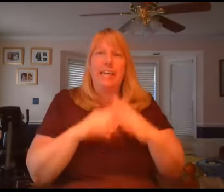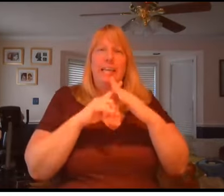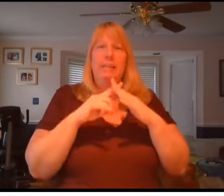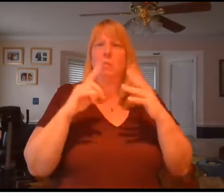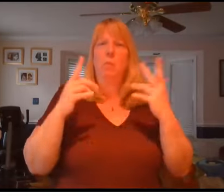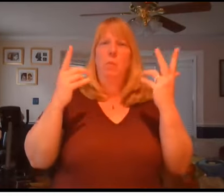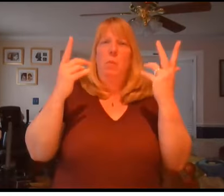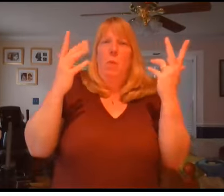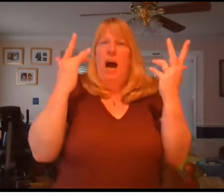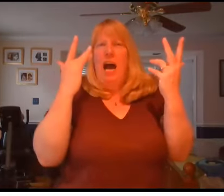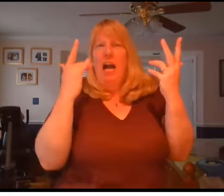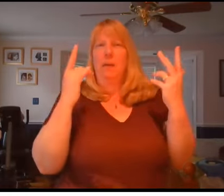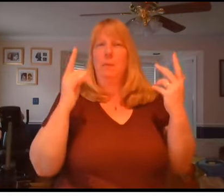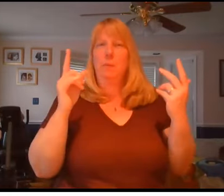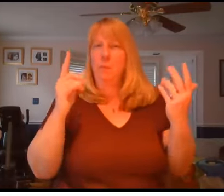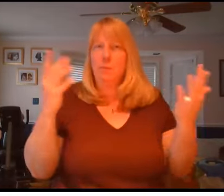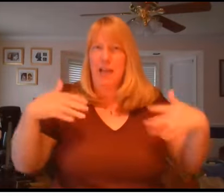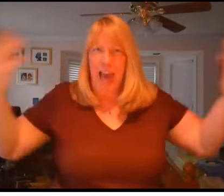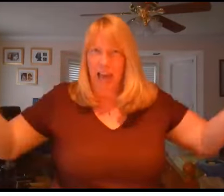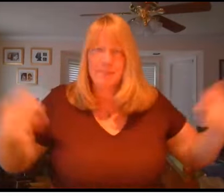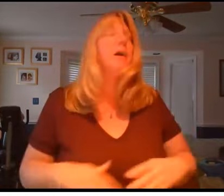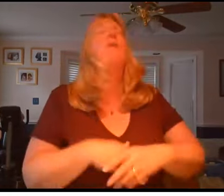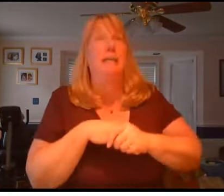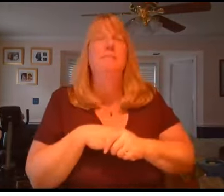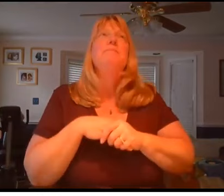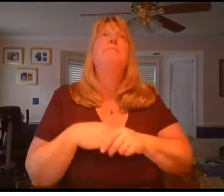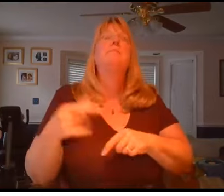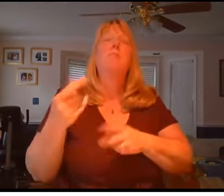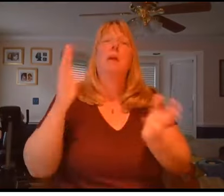So how did all this start? And why?